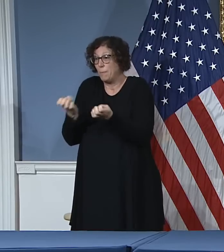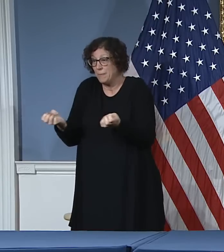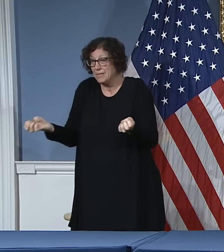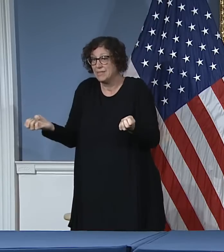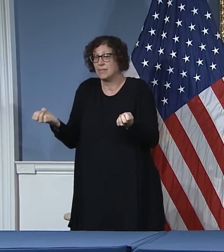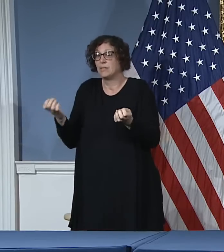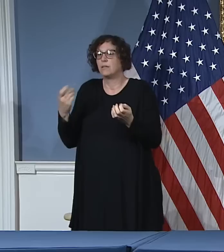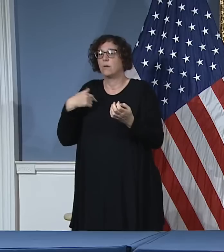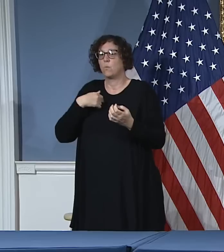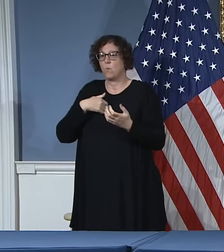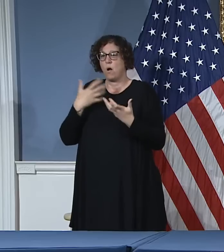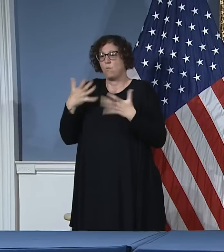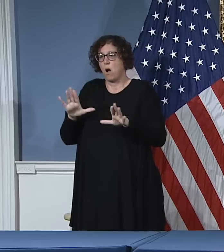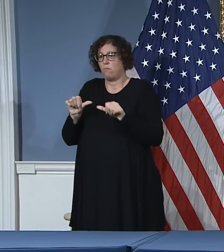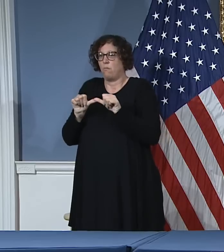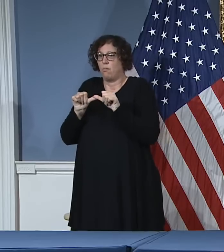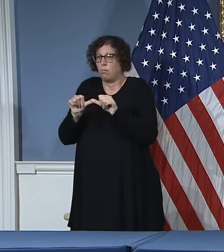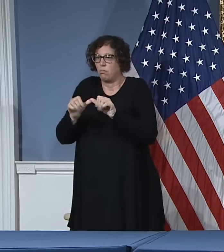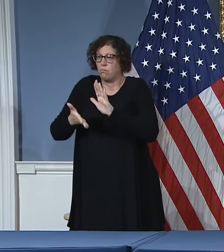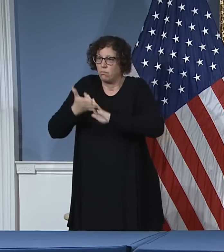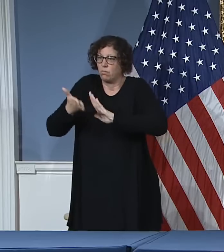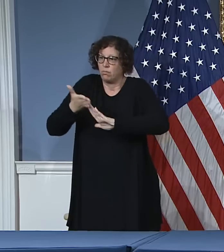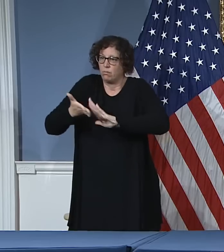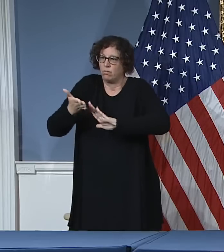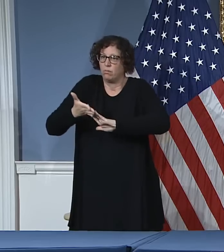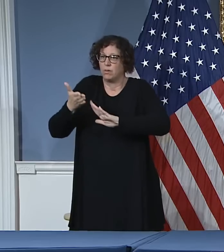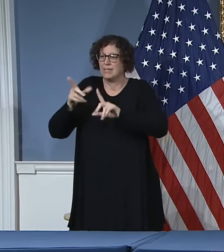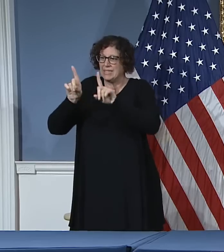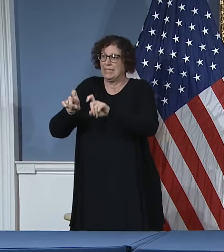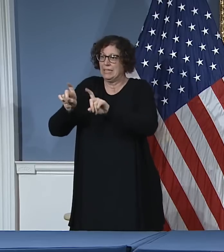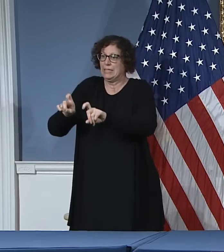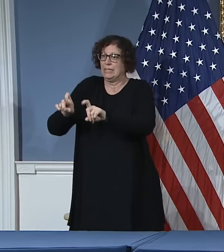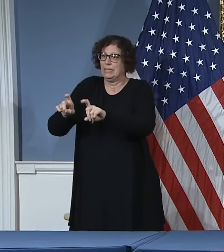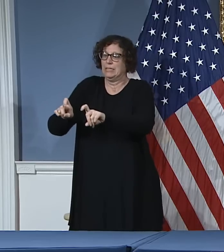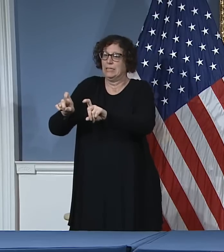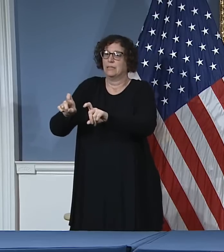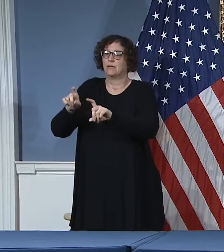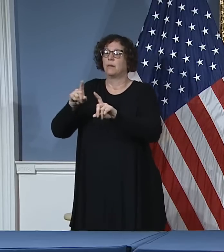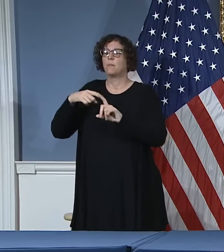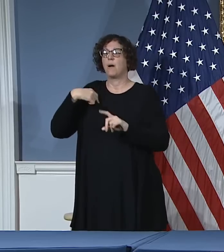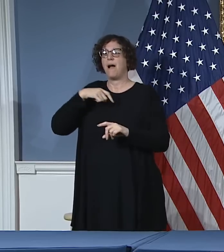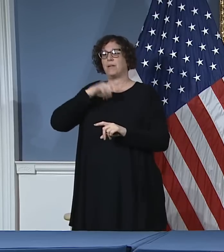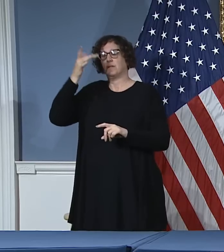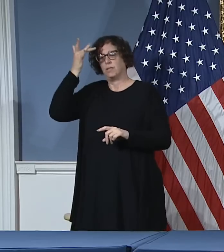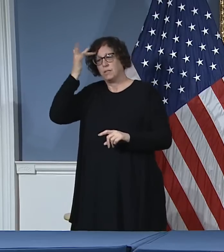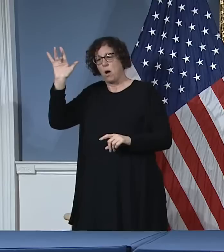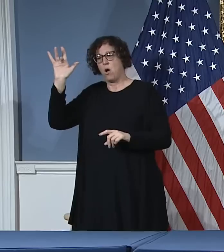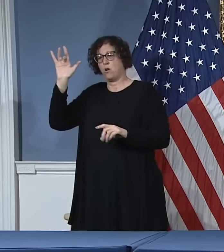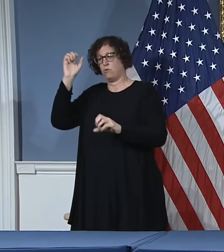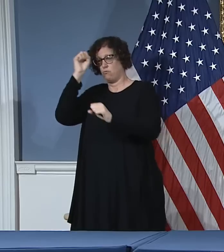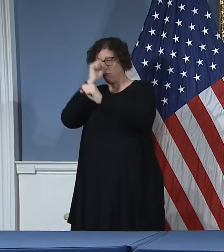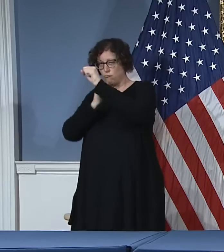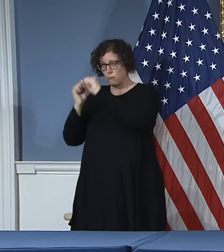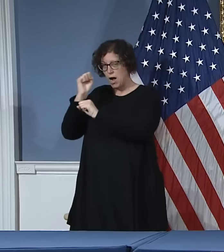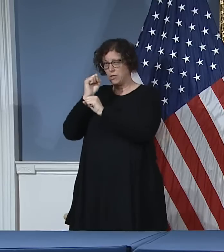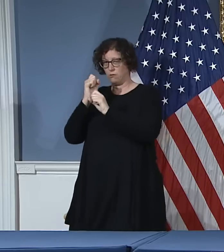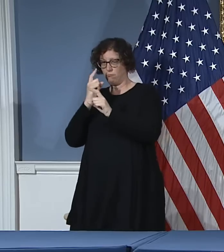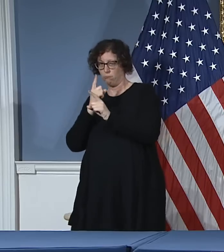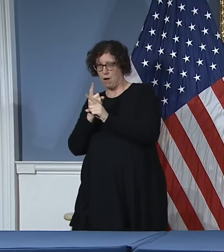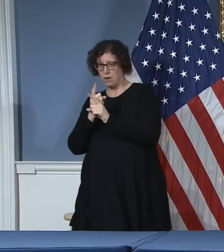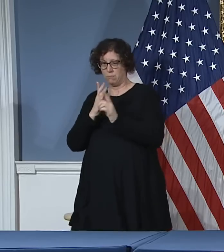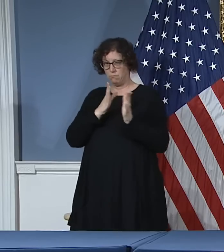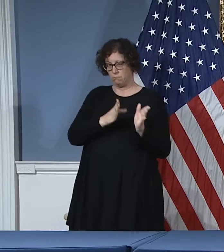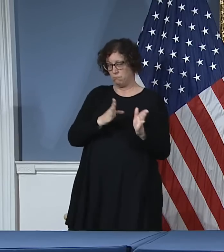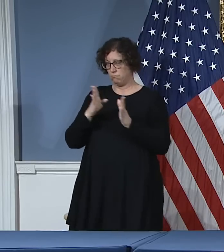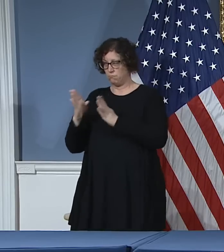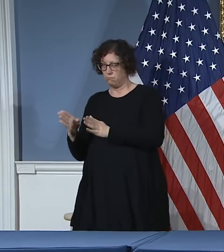is to save human lives. And when we're having to wonder, are there going to be enough masks, for example, for medical personnel, first responders,